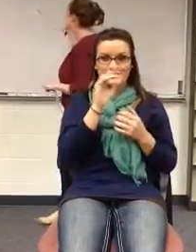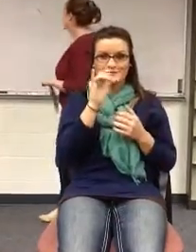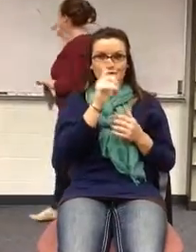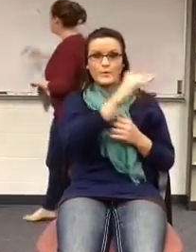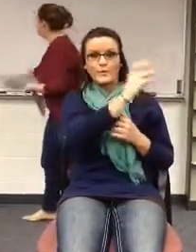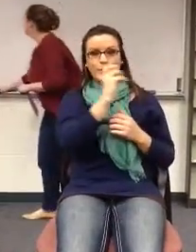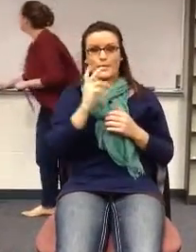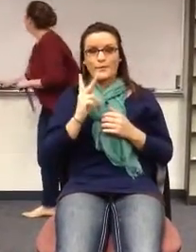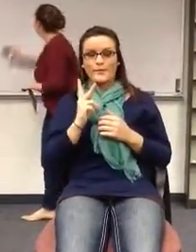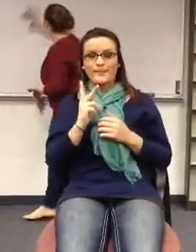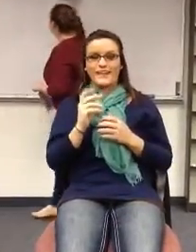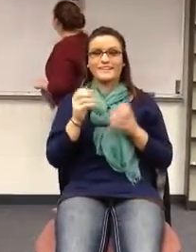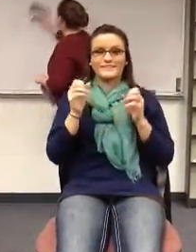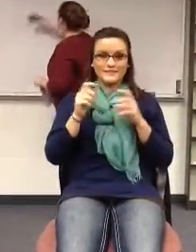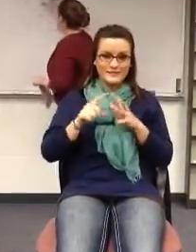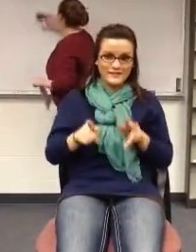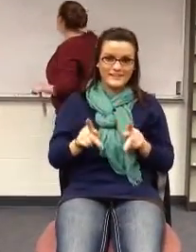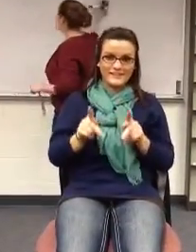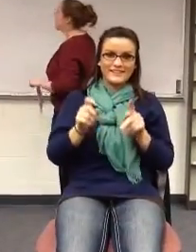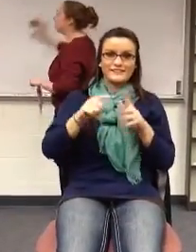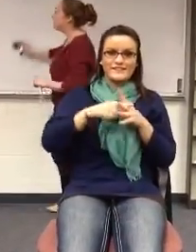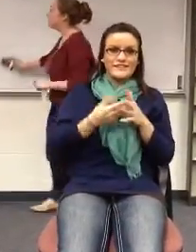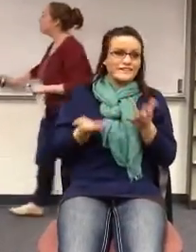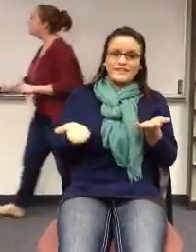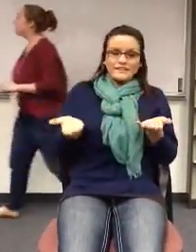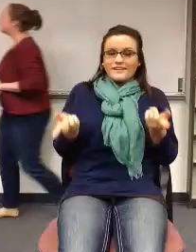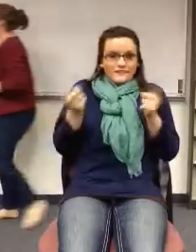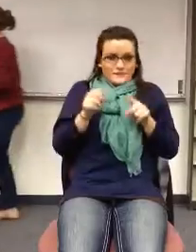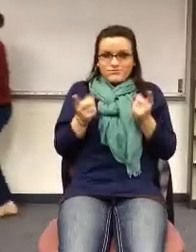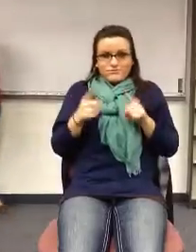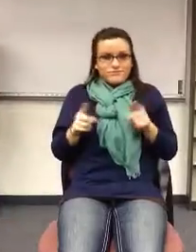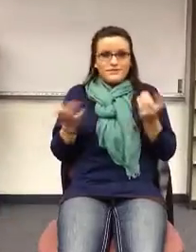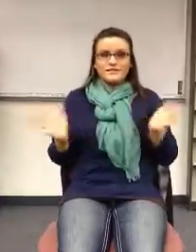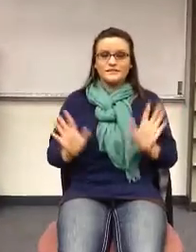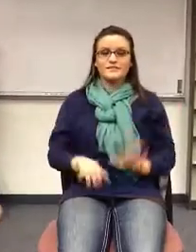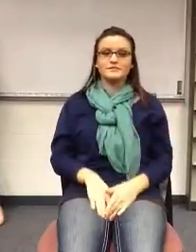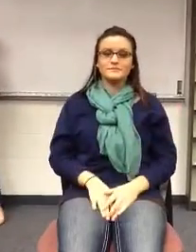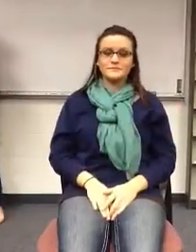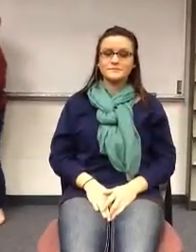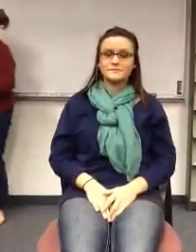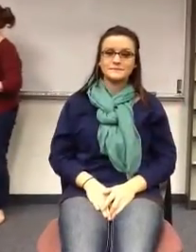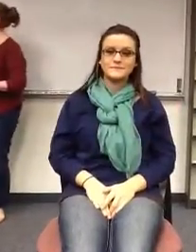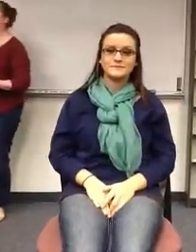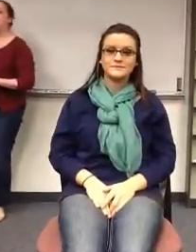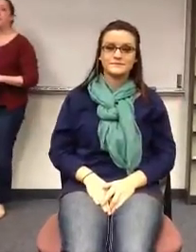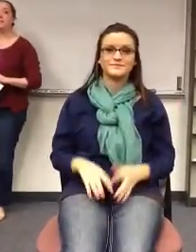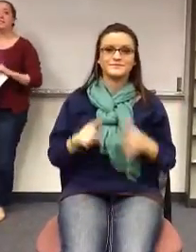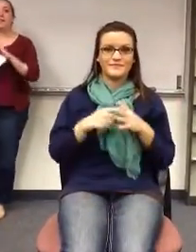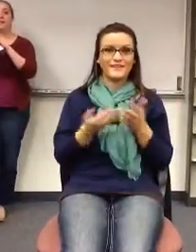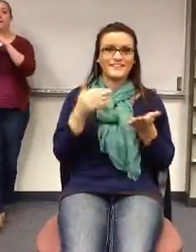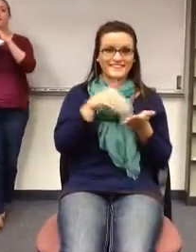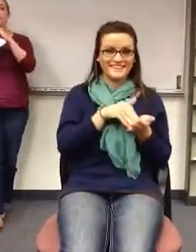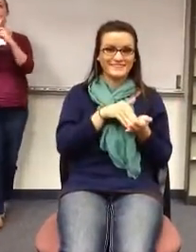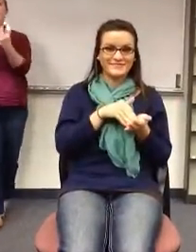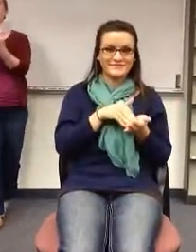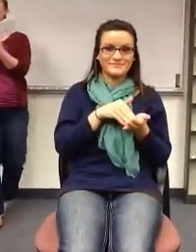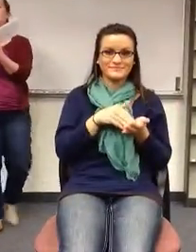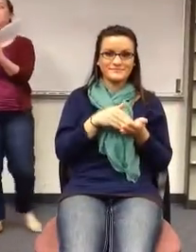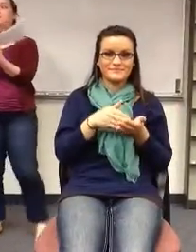class. It happens a lot when the weather's nice. Okay, so we started again on the inside. Was a natural